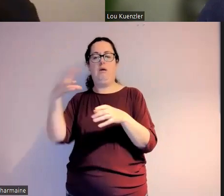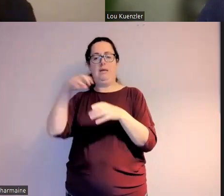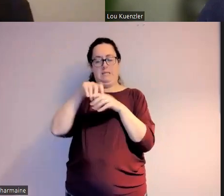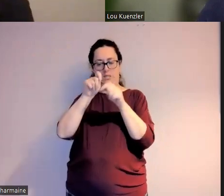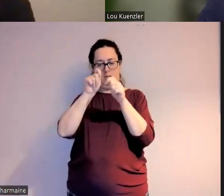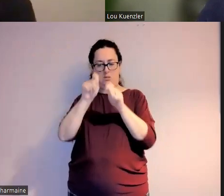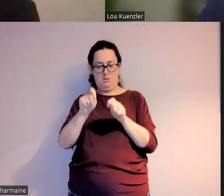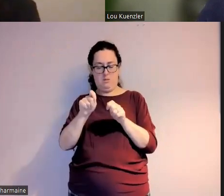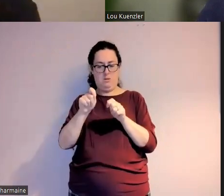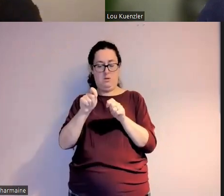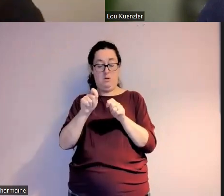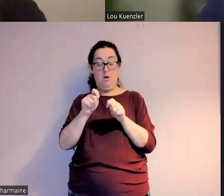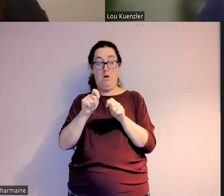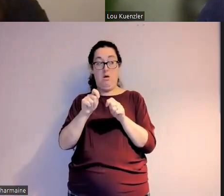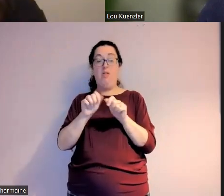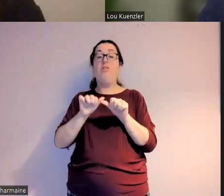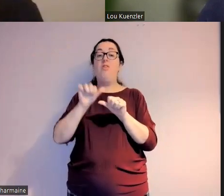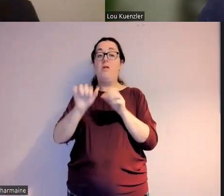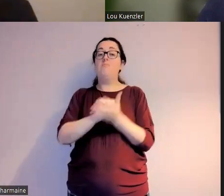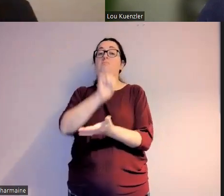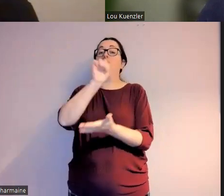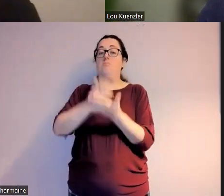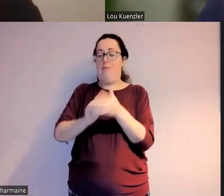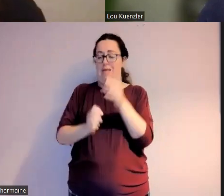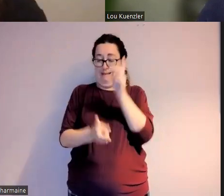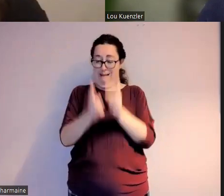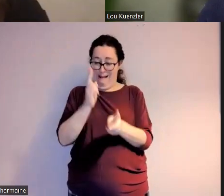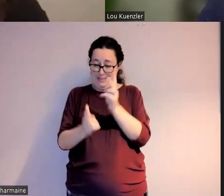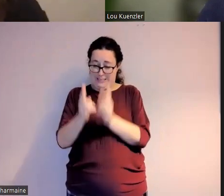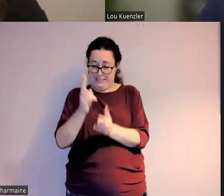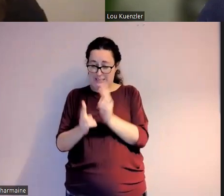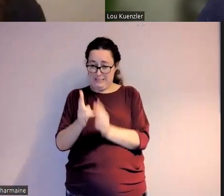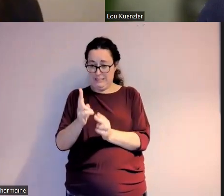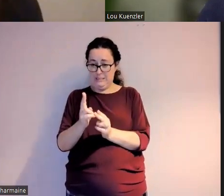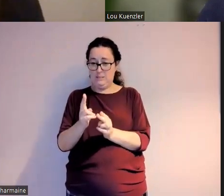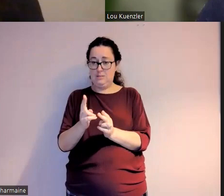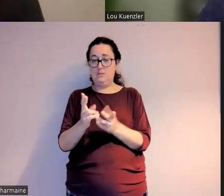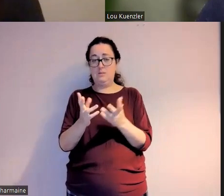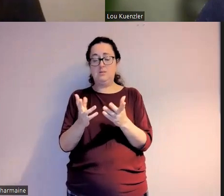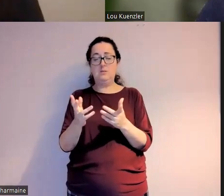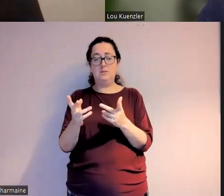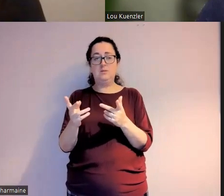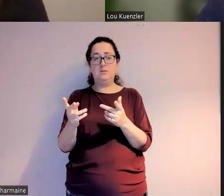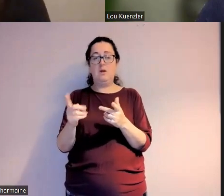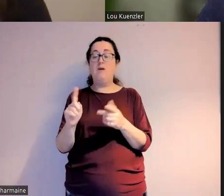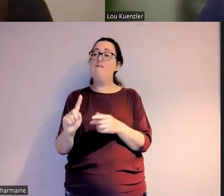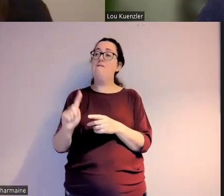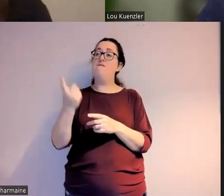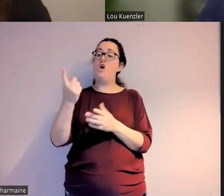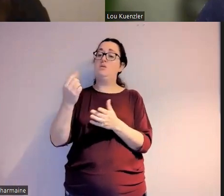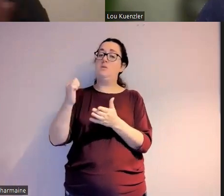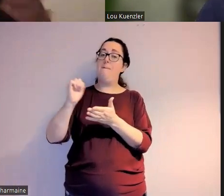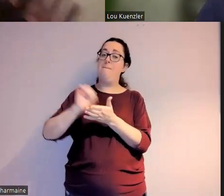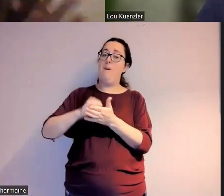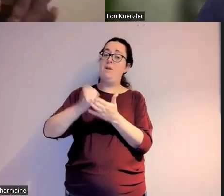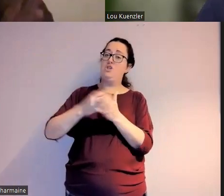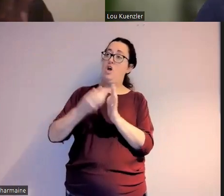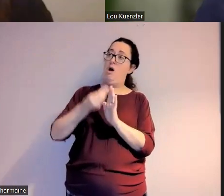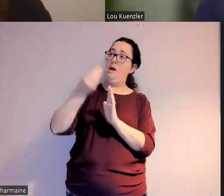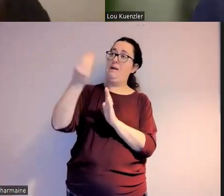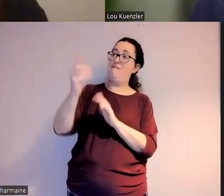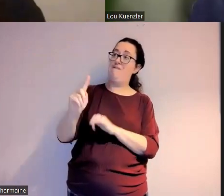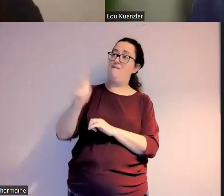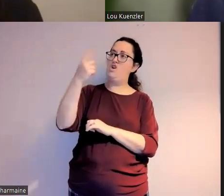then it's the actual process of editing where it then gets edited again. But the first draft that the publisher sees is never the first draft. It's by far